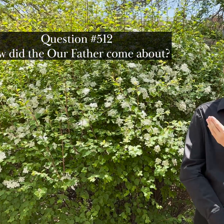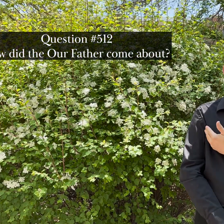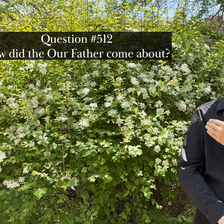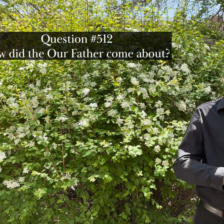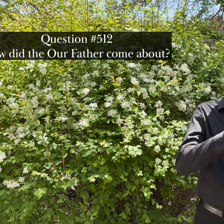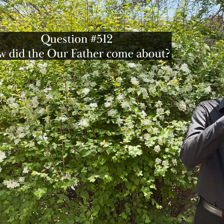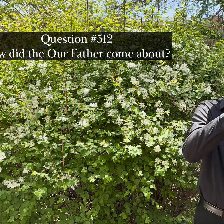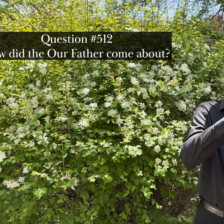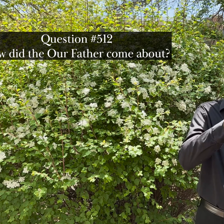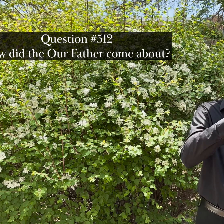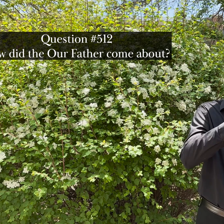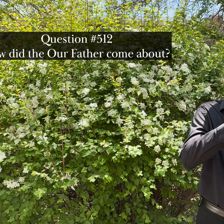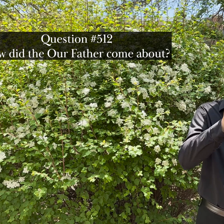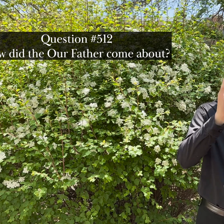How did the Our Father come about?